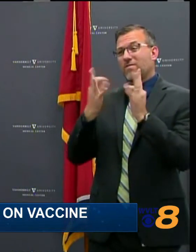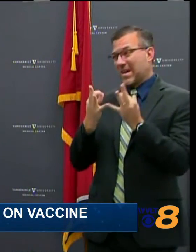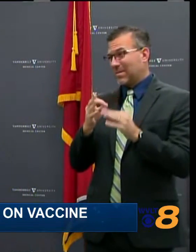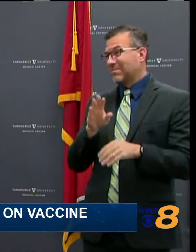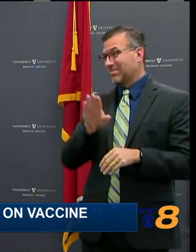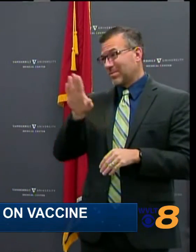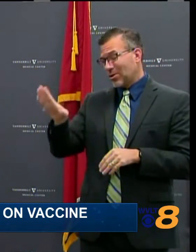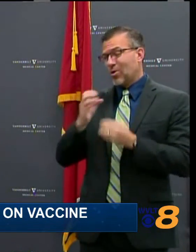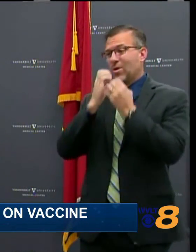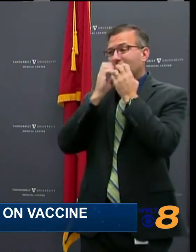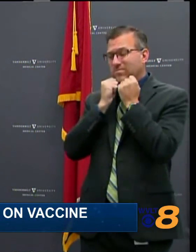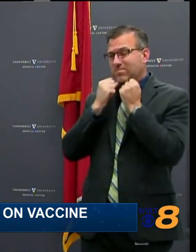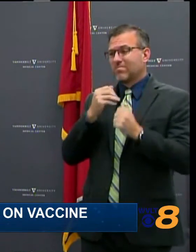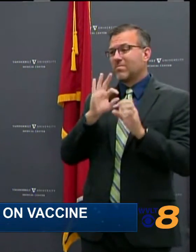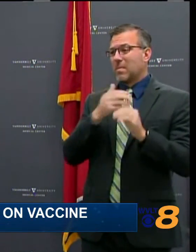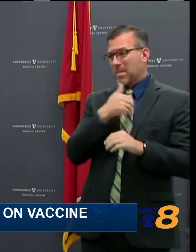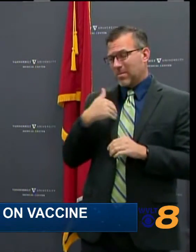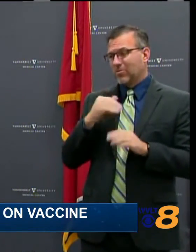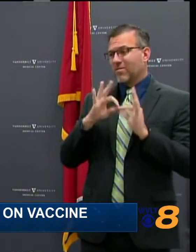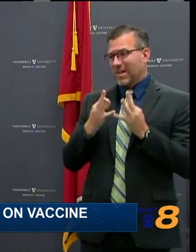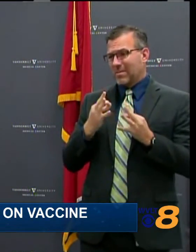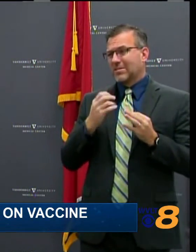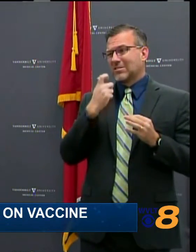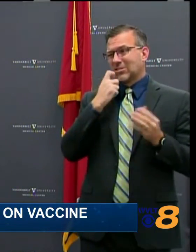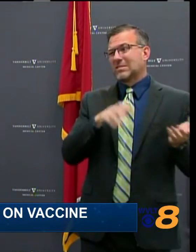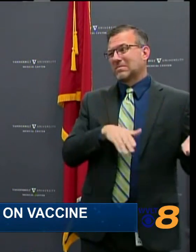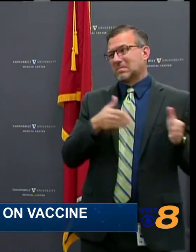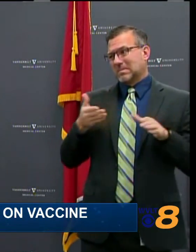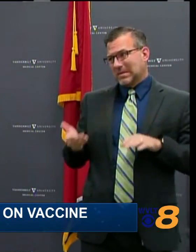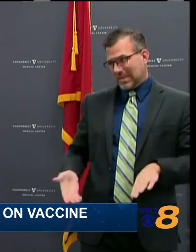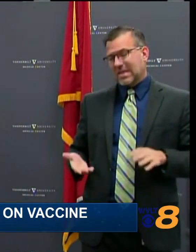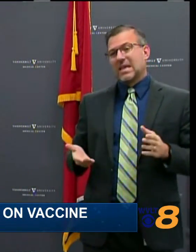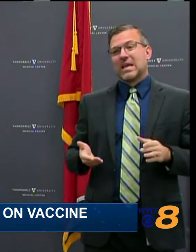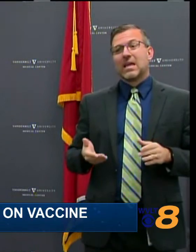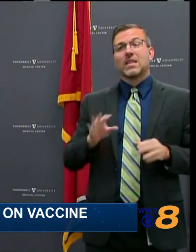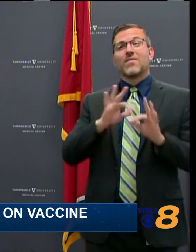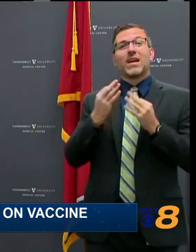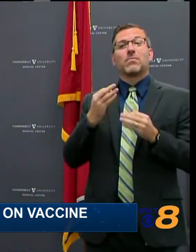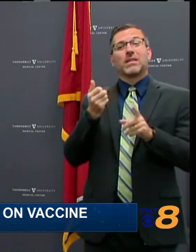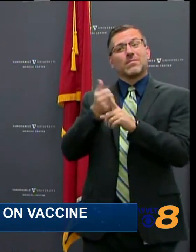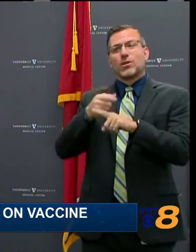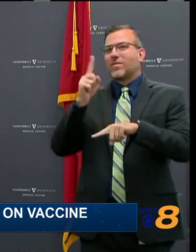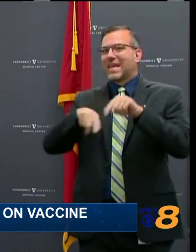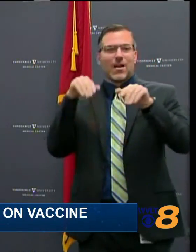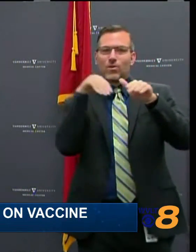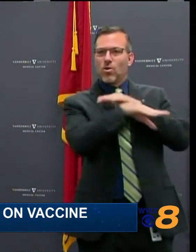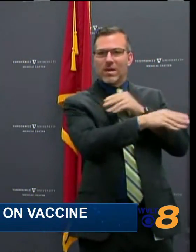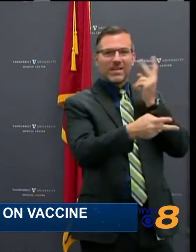disease while their family members wait outside of the hospital.